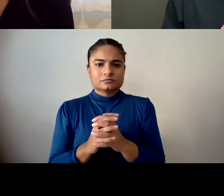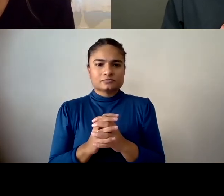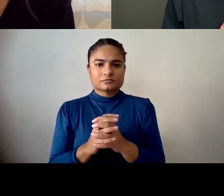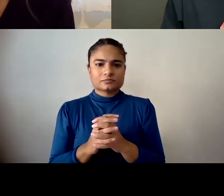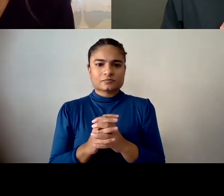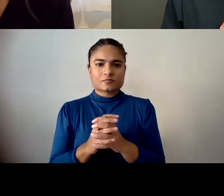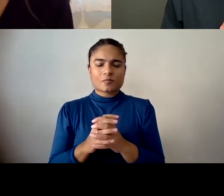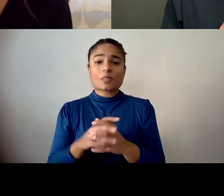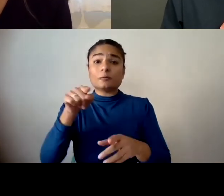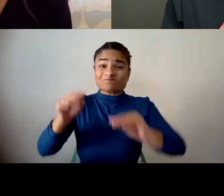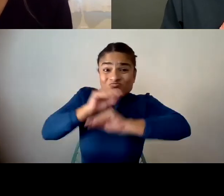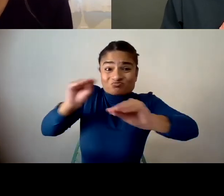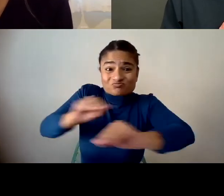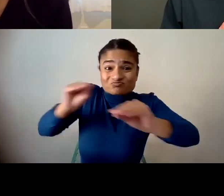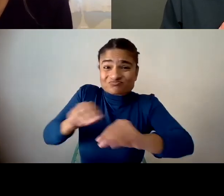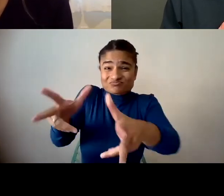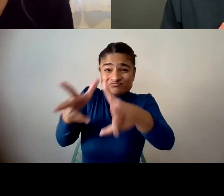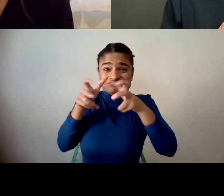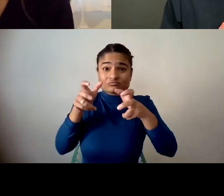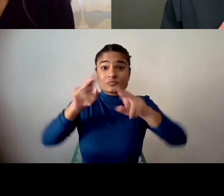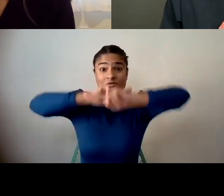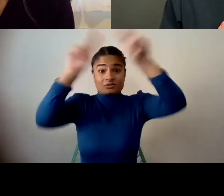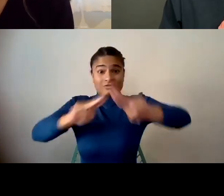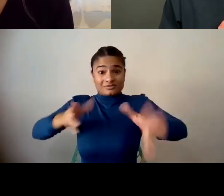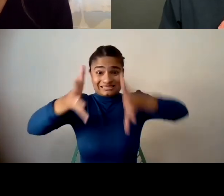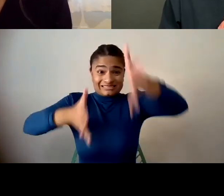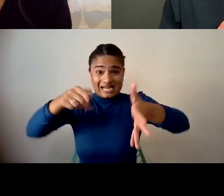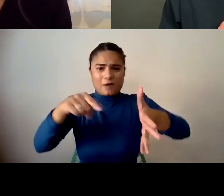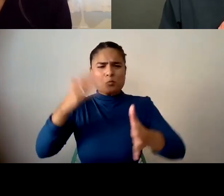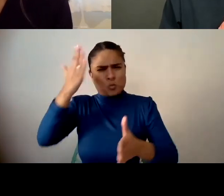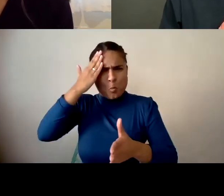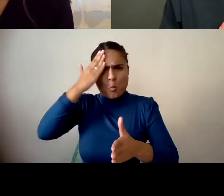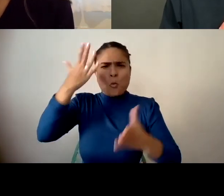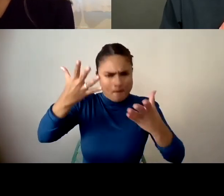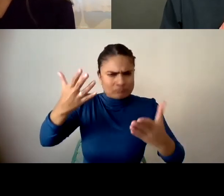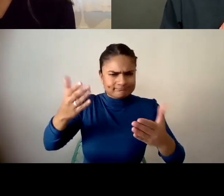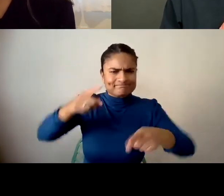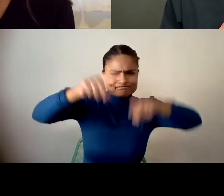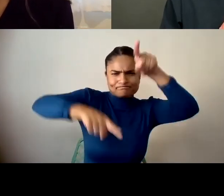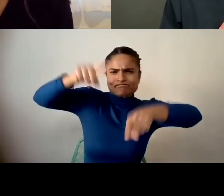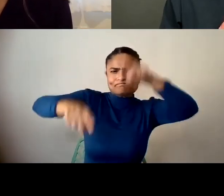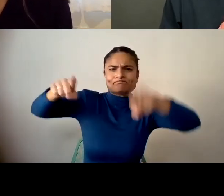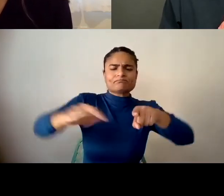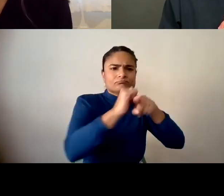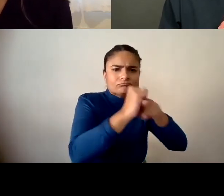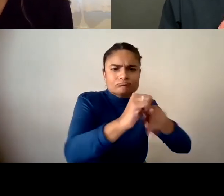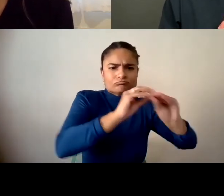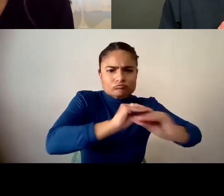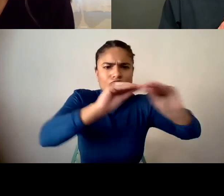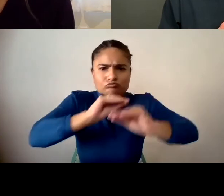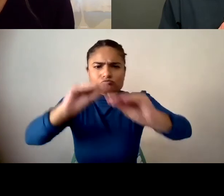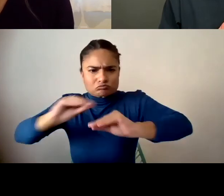on international sign language, and I know that there are different training classes that happen in different